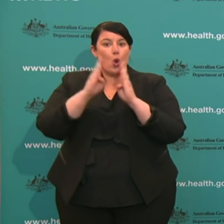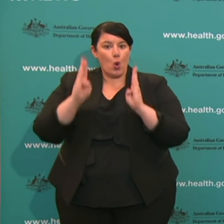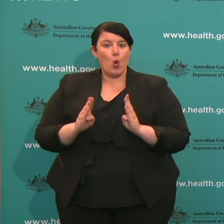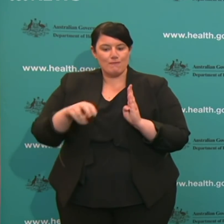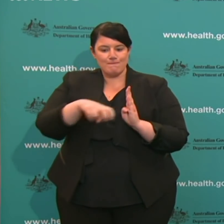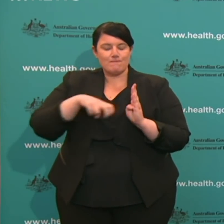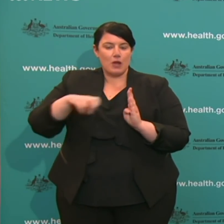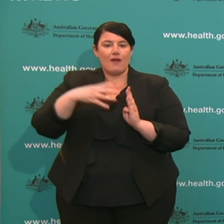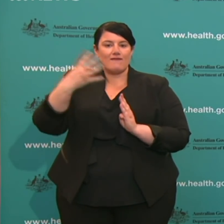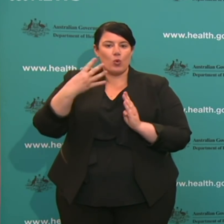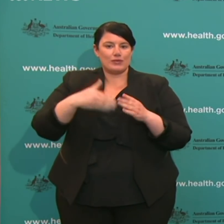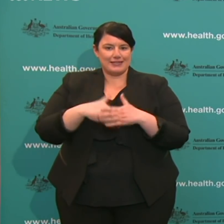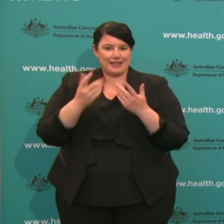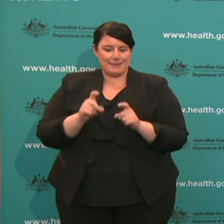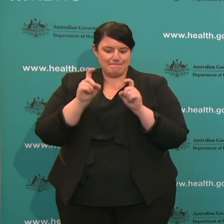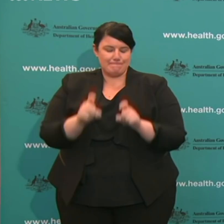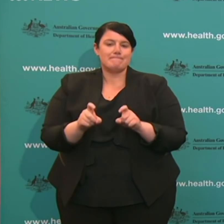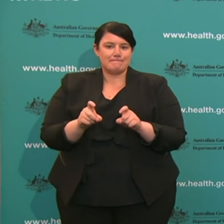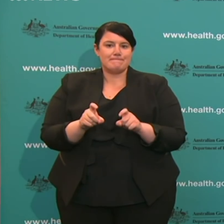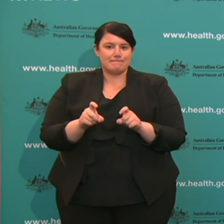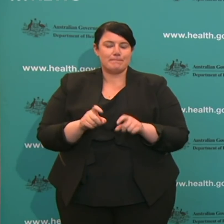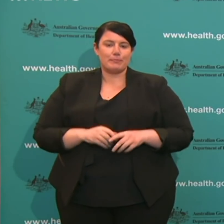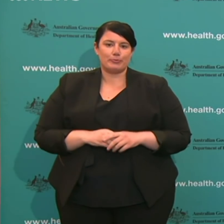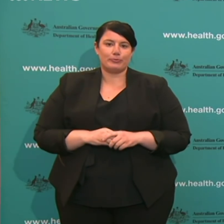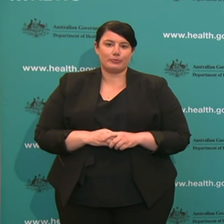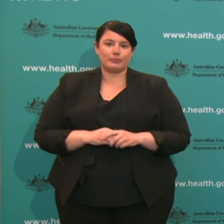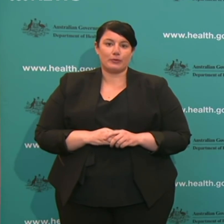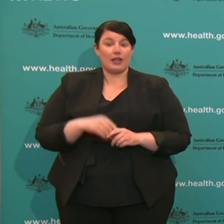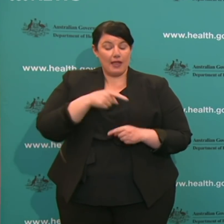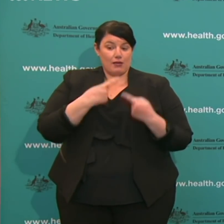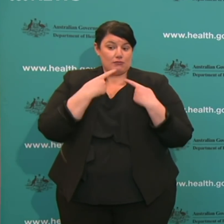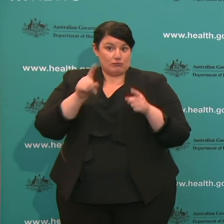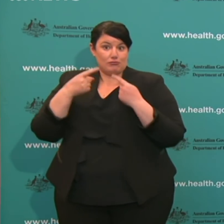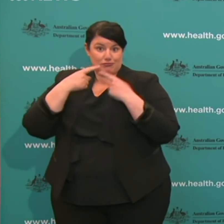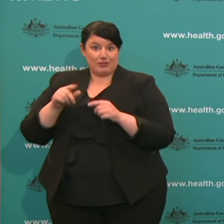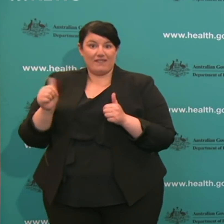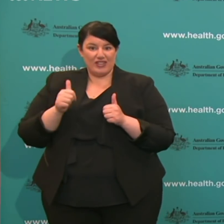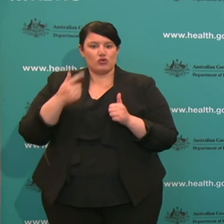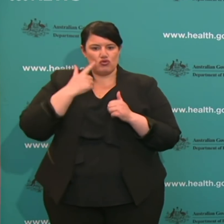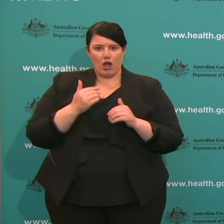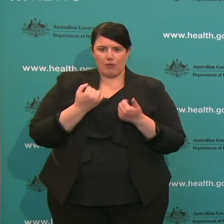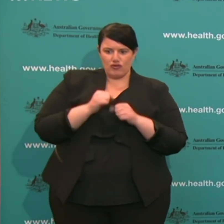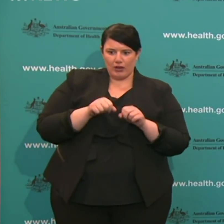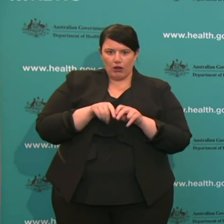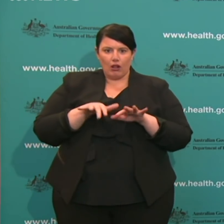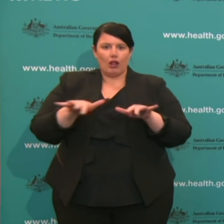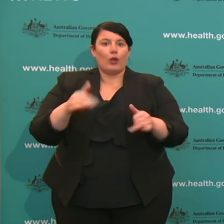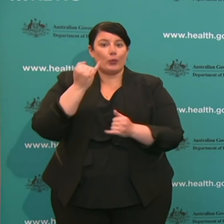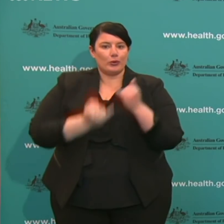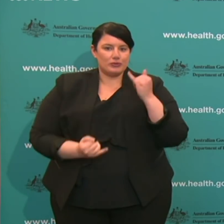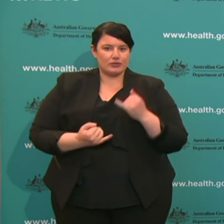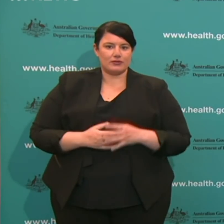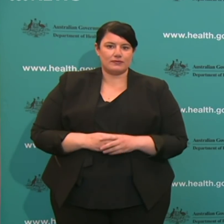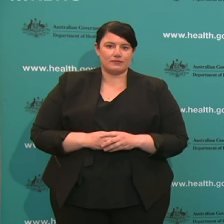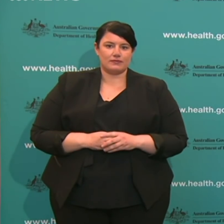isolate themselves for 14 days, and that's a direct measure to prevent further spread. We have excellent